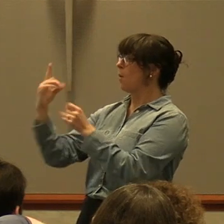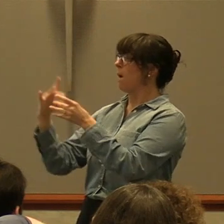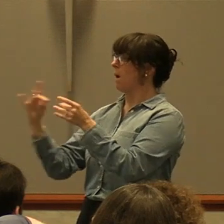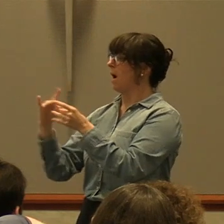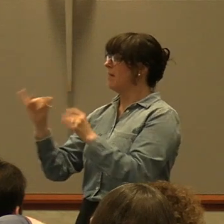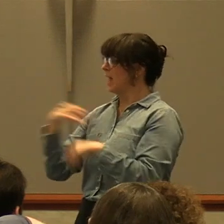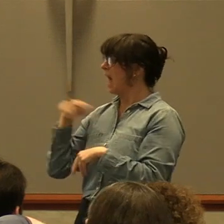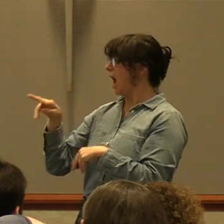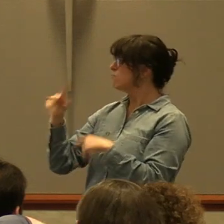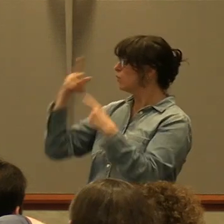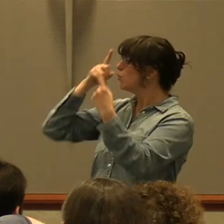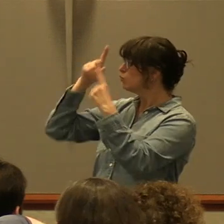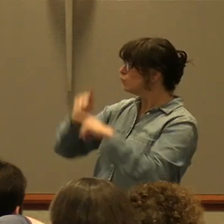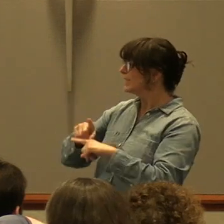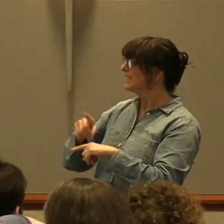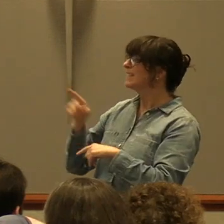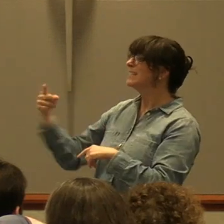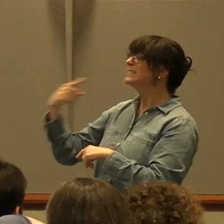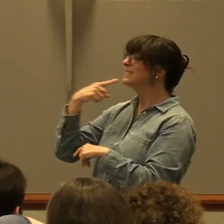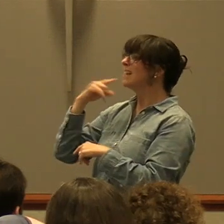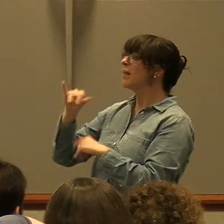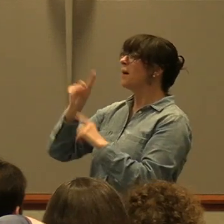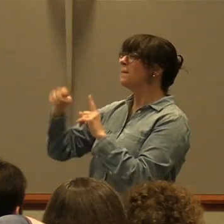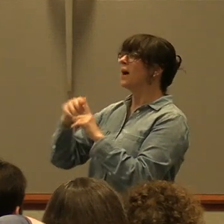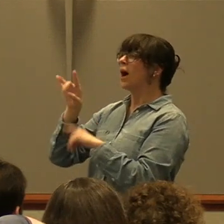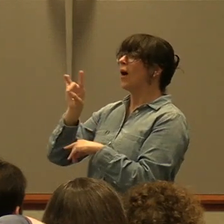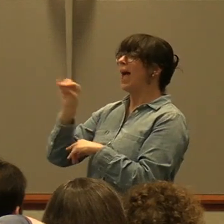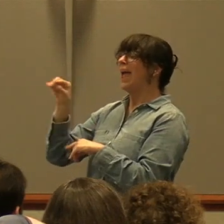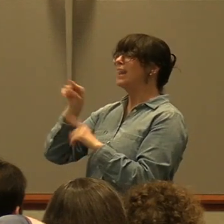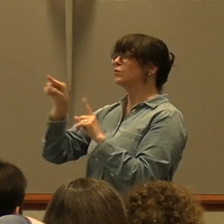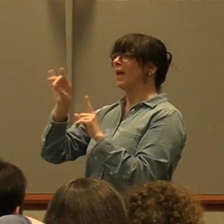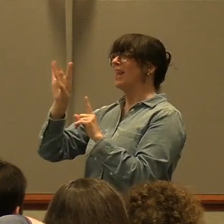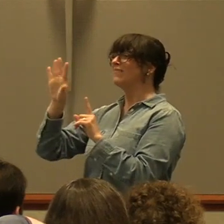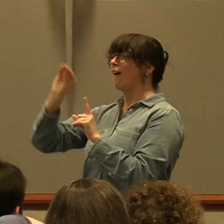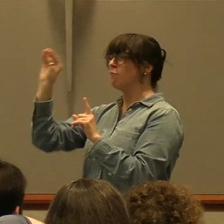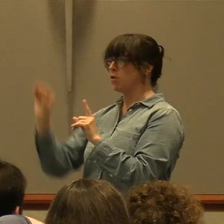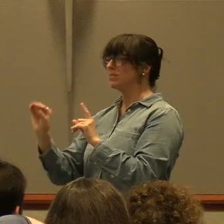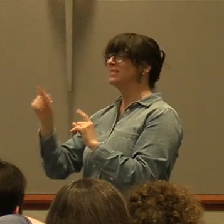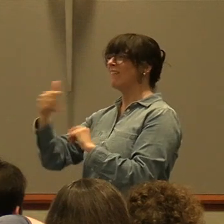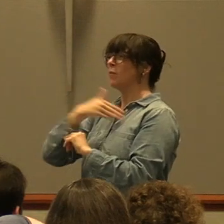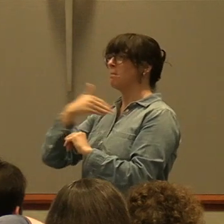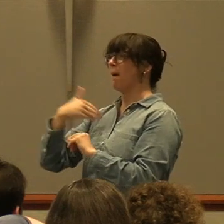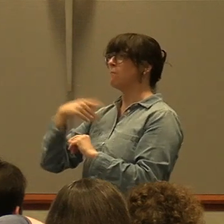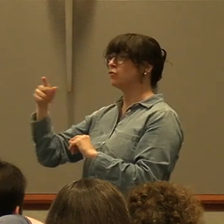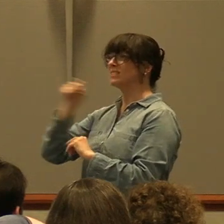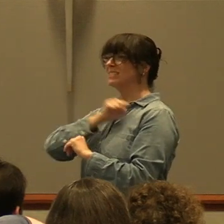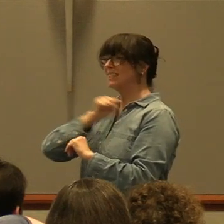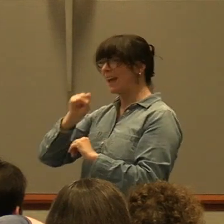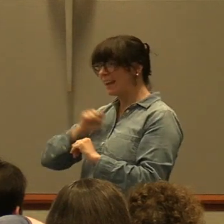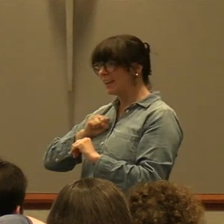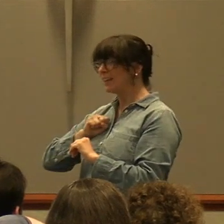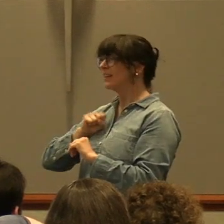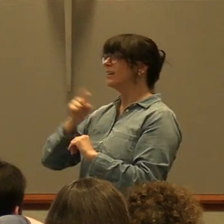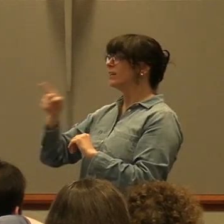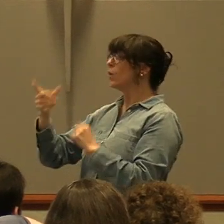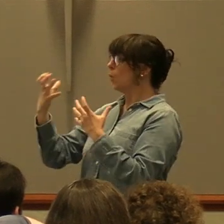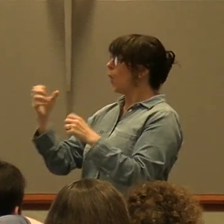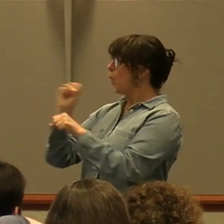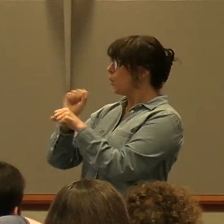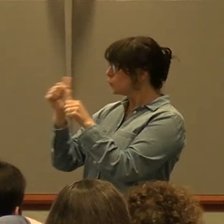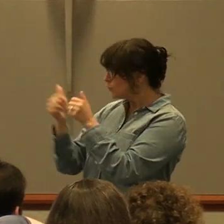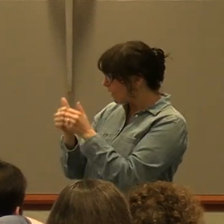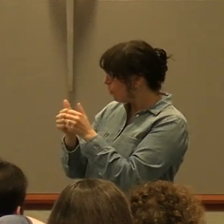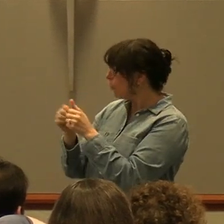with when he said that about 80 to 85% of the members of the Senate want to work